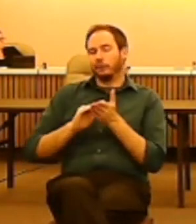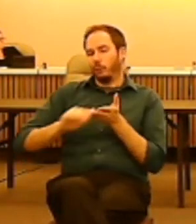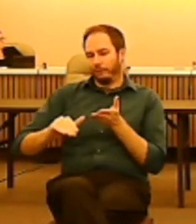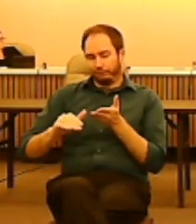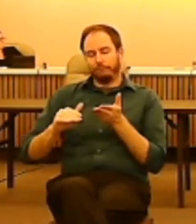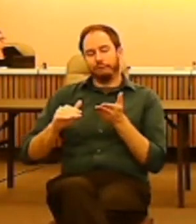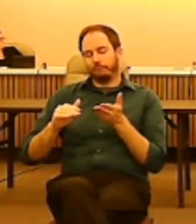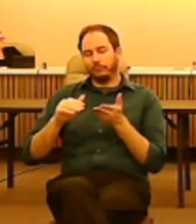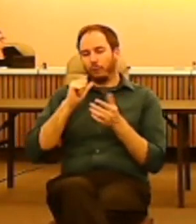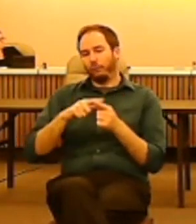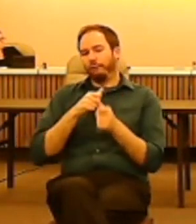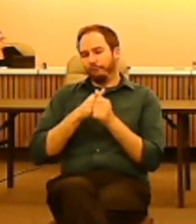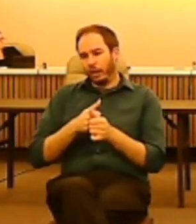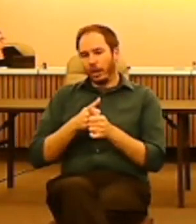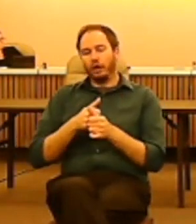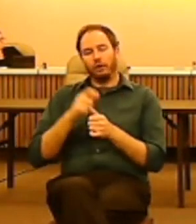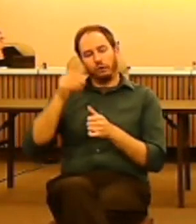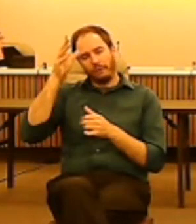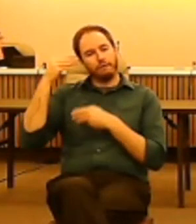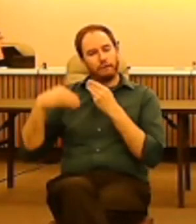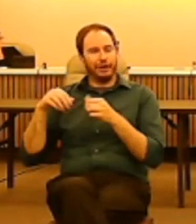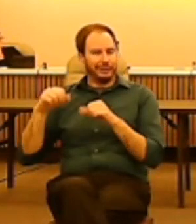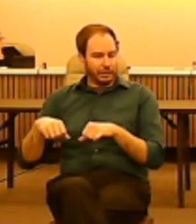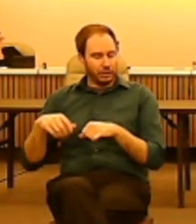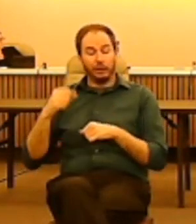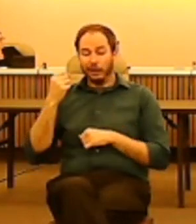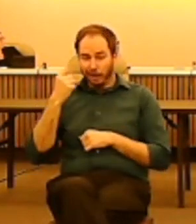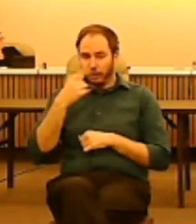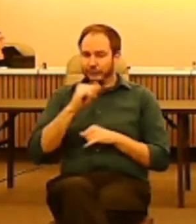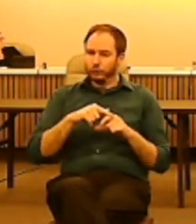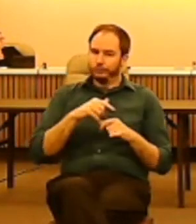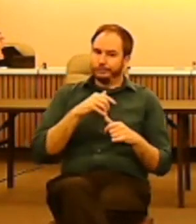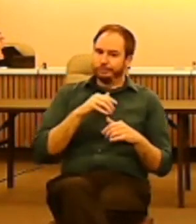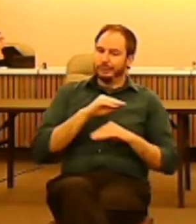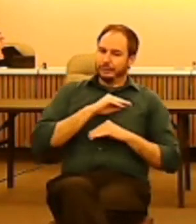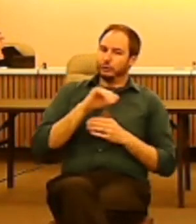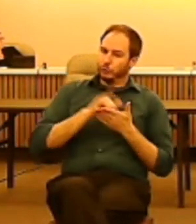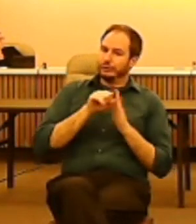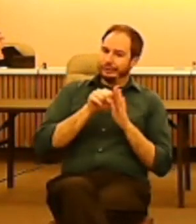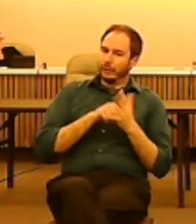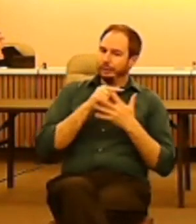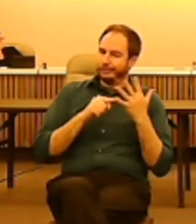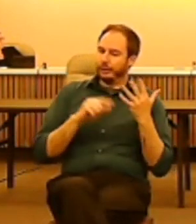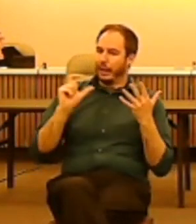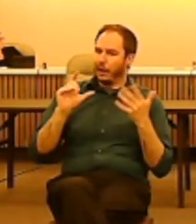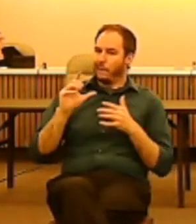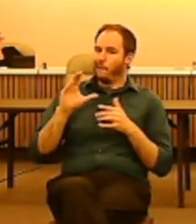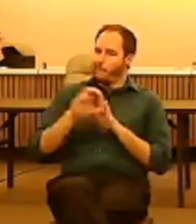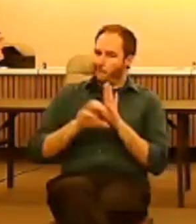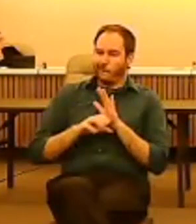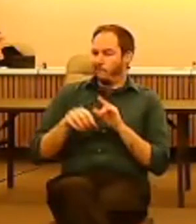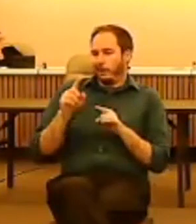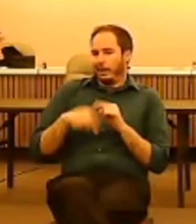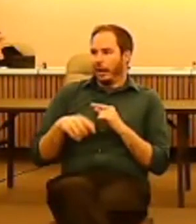that they not have to meet the stretch code requirements. They of course still have to meet the New York State energy codes. You